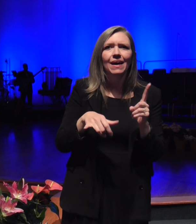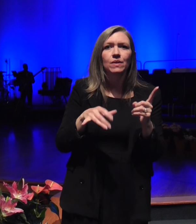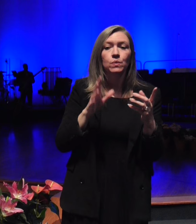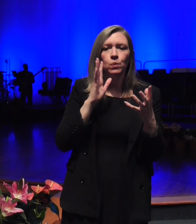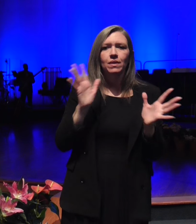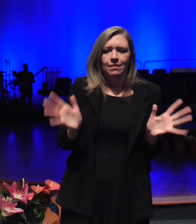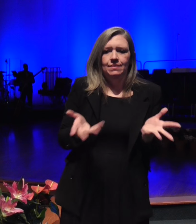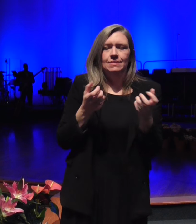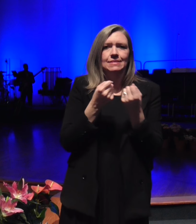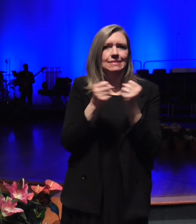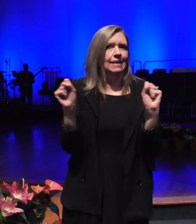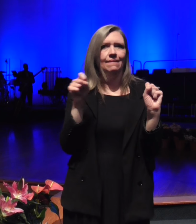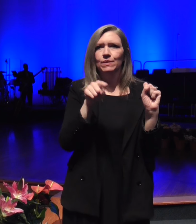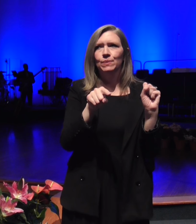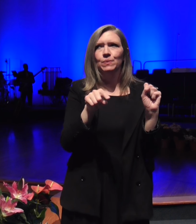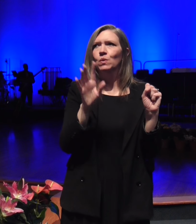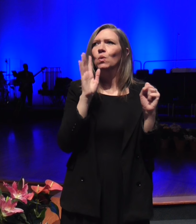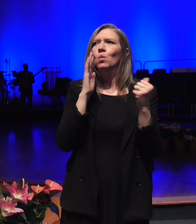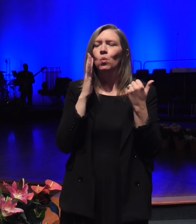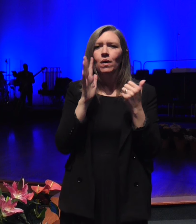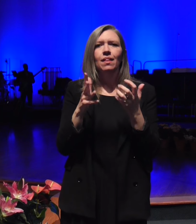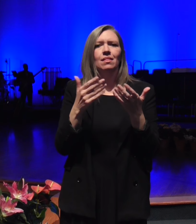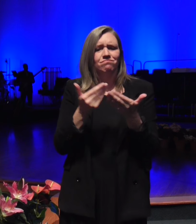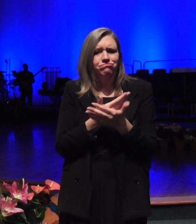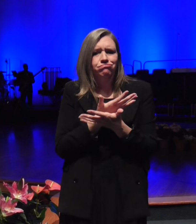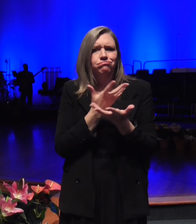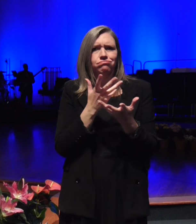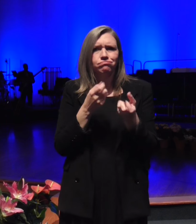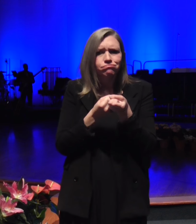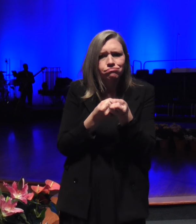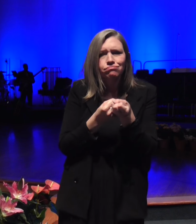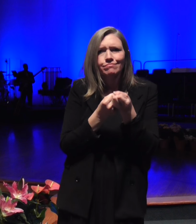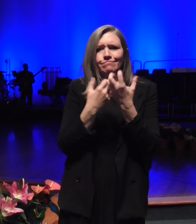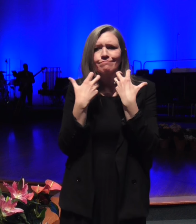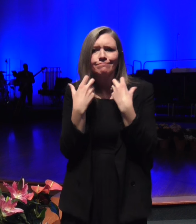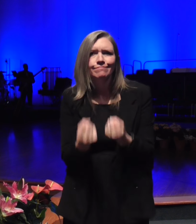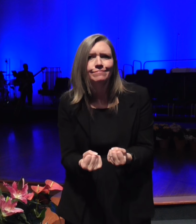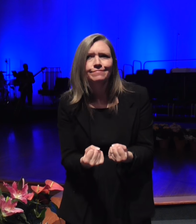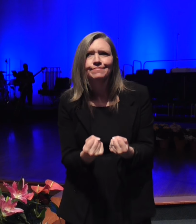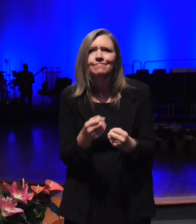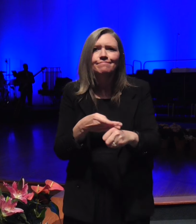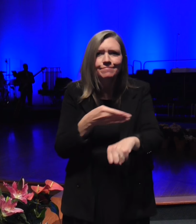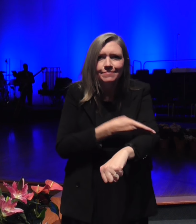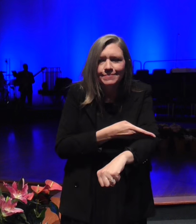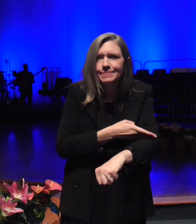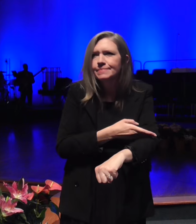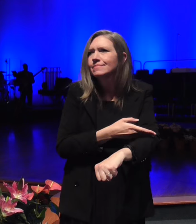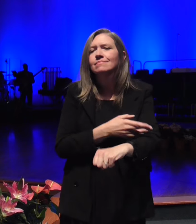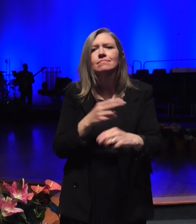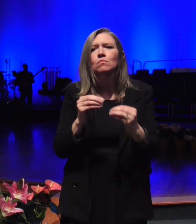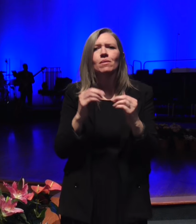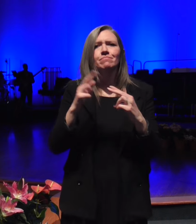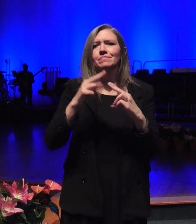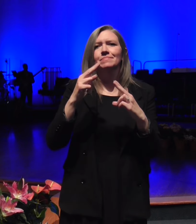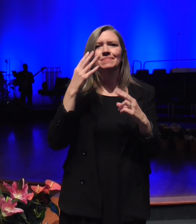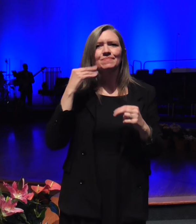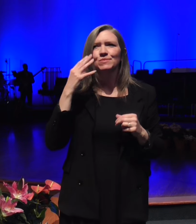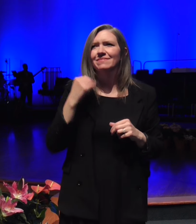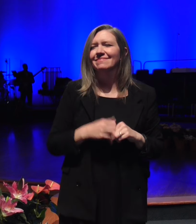you. It will renew you. It will resurrect you into a greater way of being. The